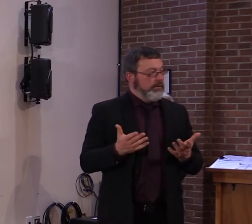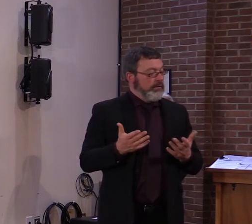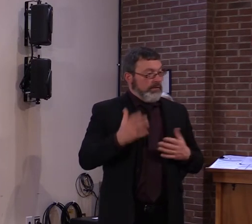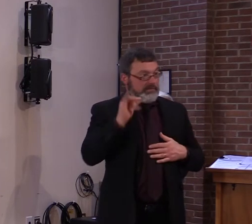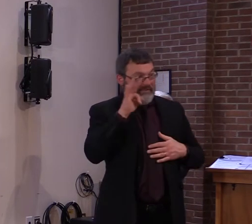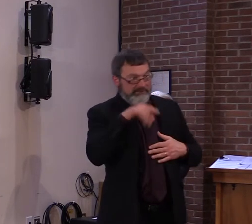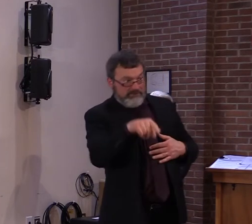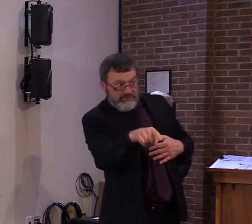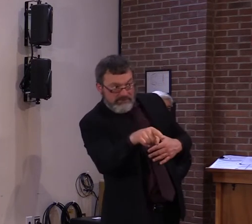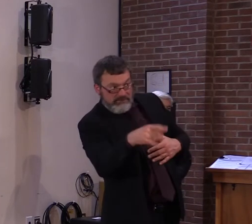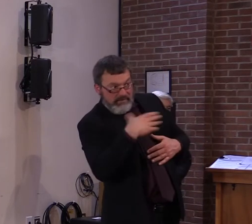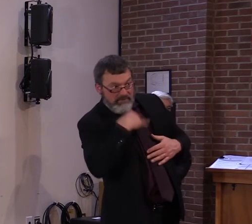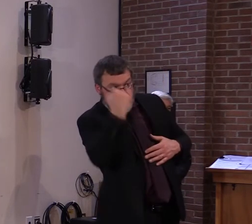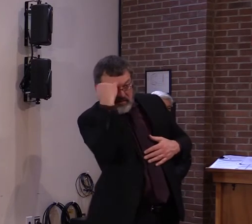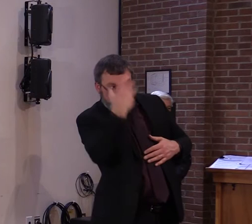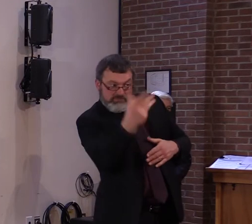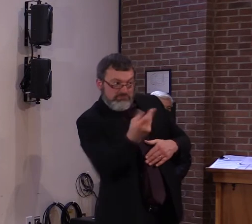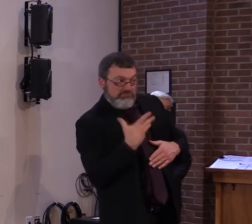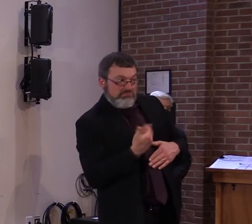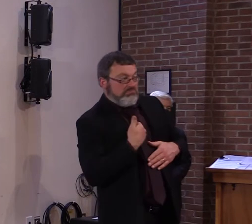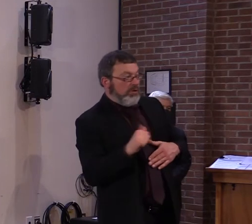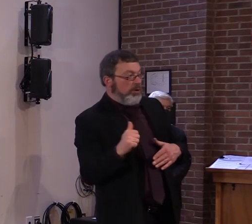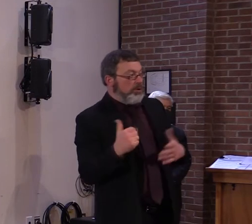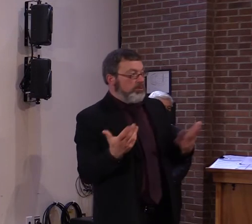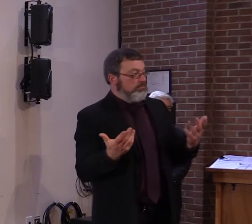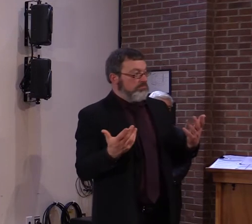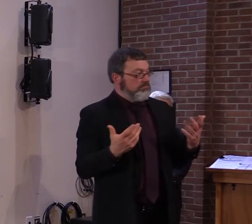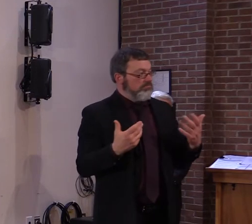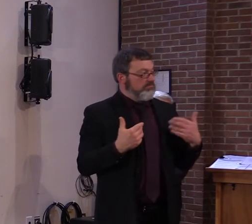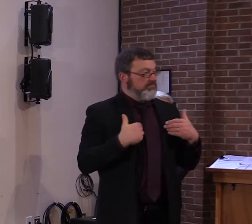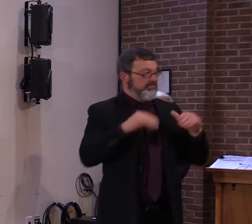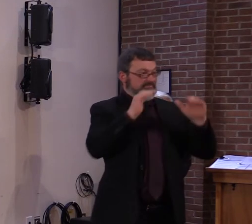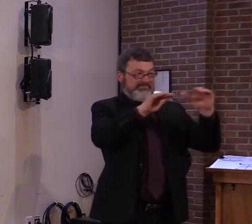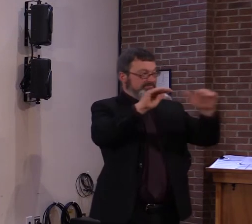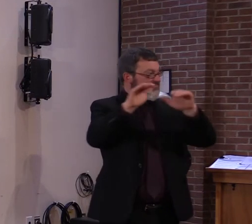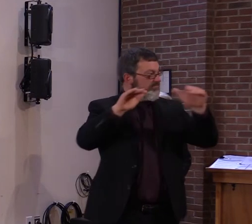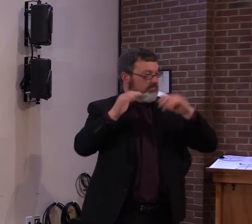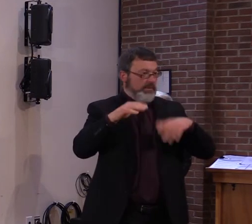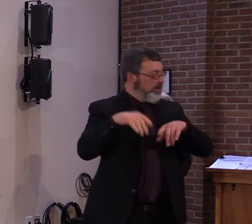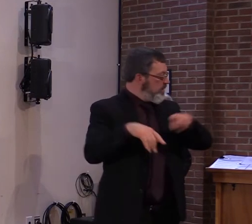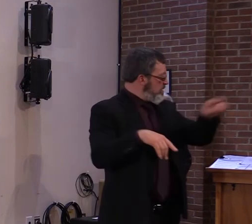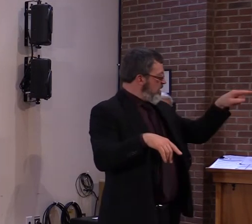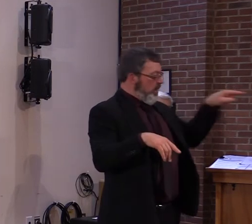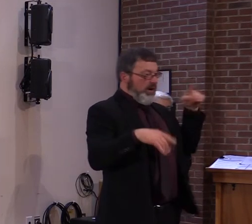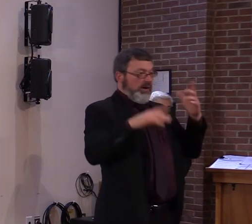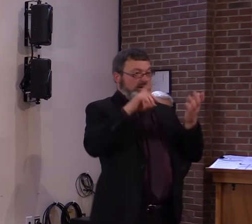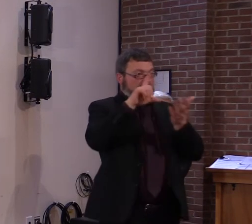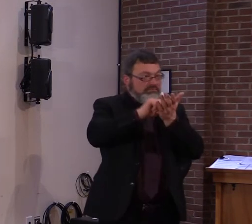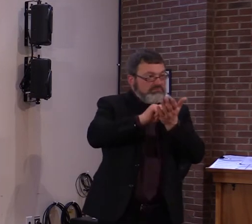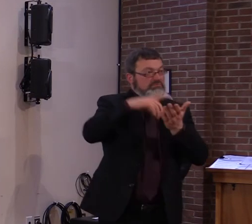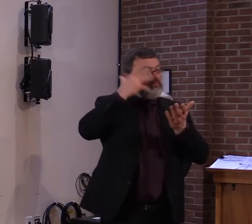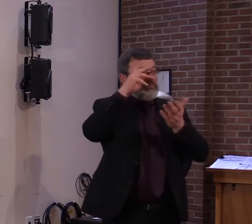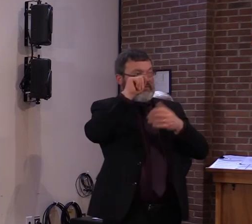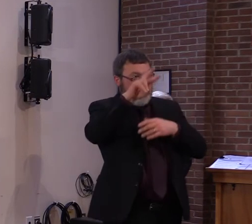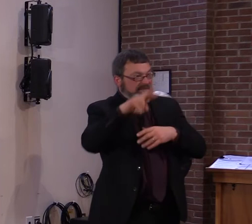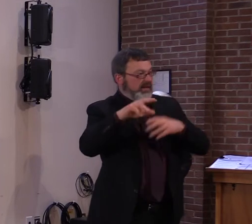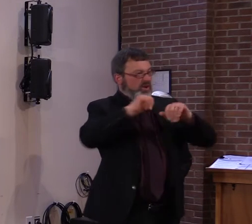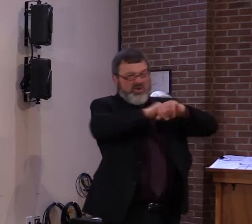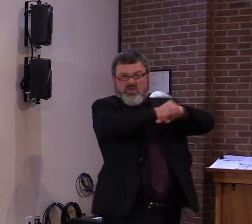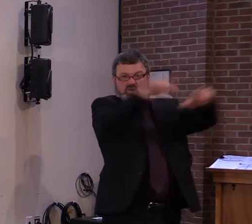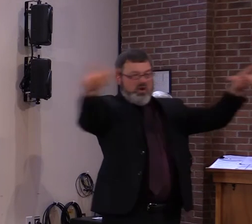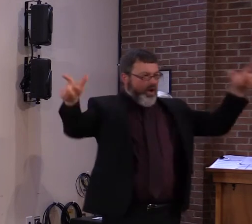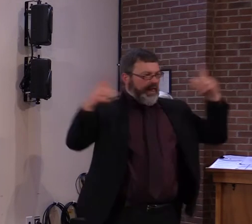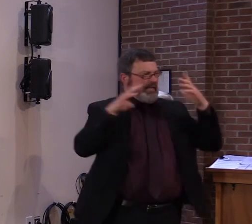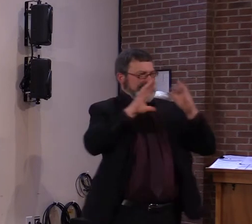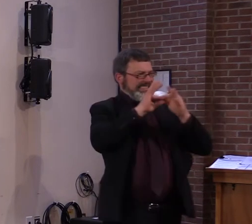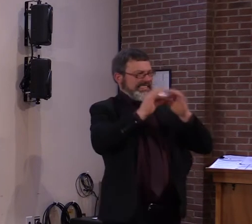and again, urge all of the media to do all you can get that message out as well. And Liam, the State Emergency